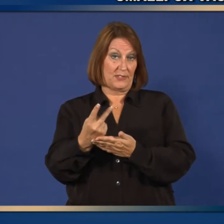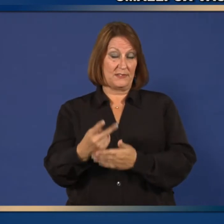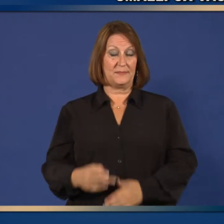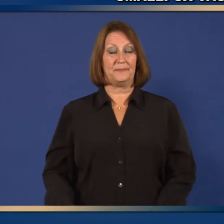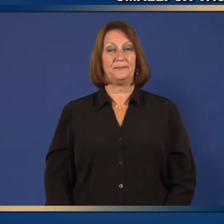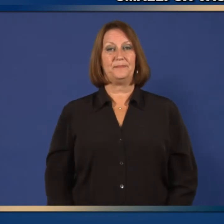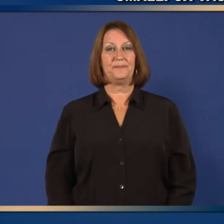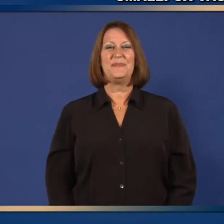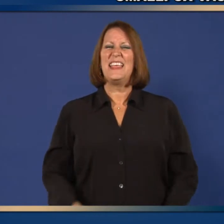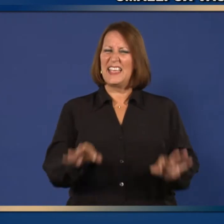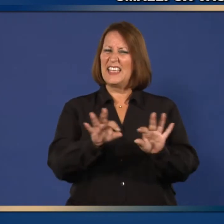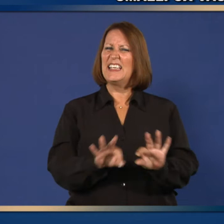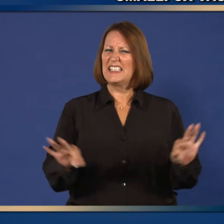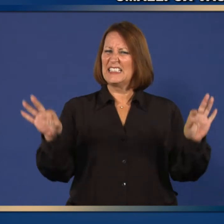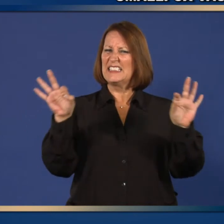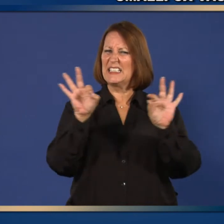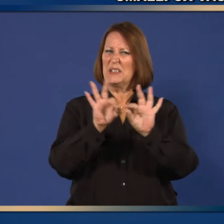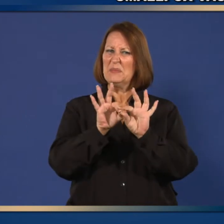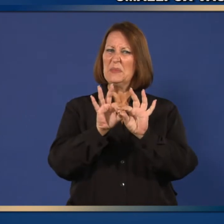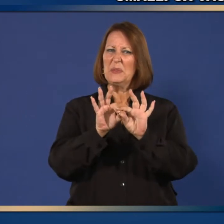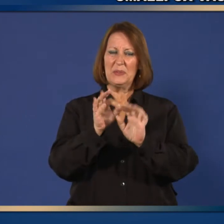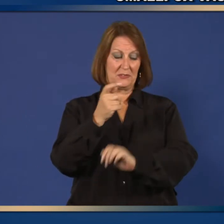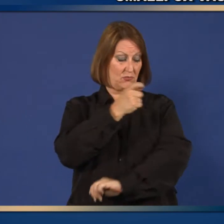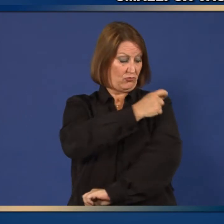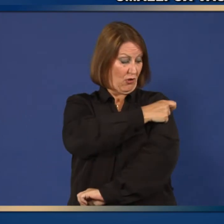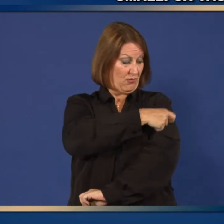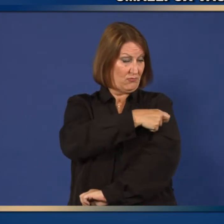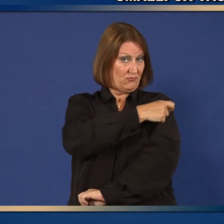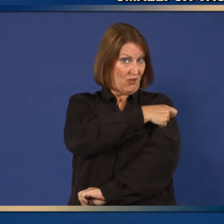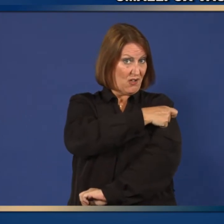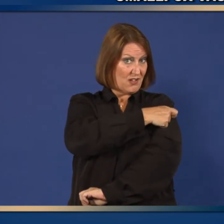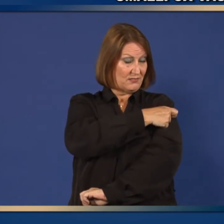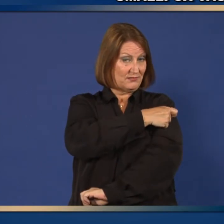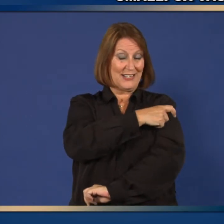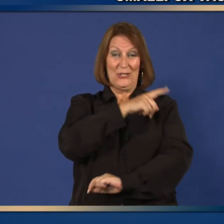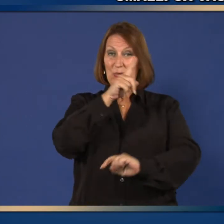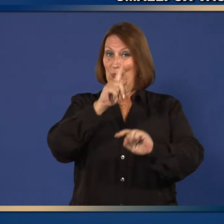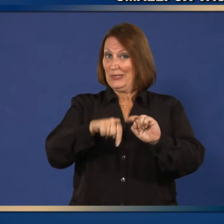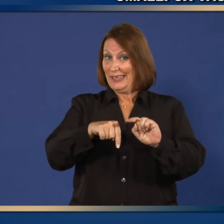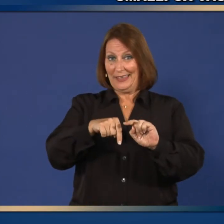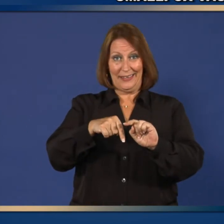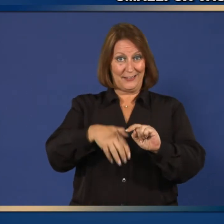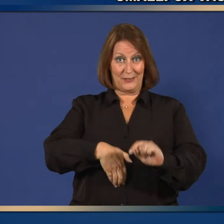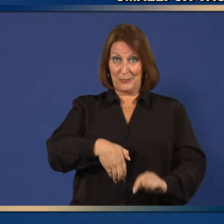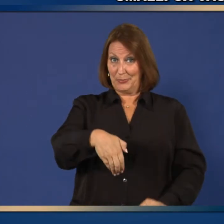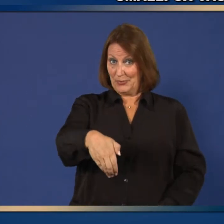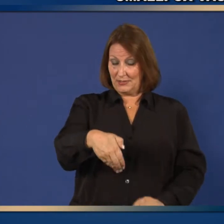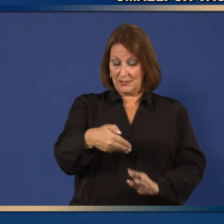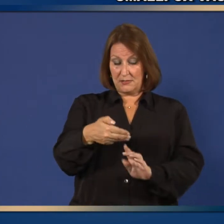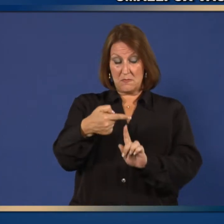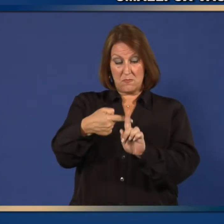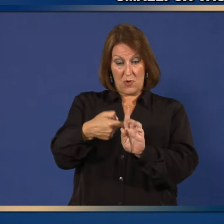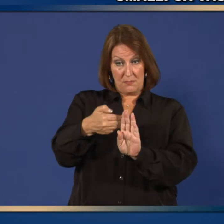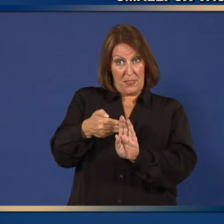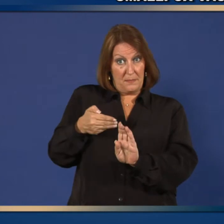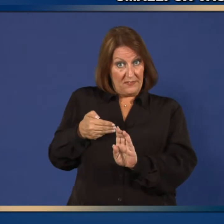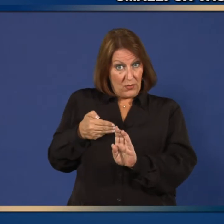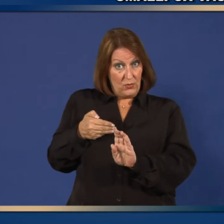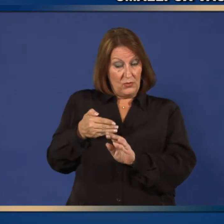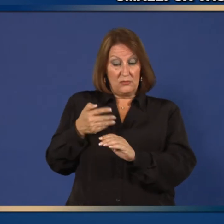Take steps to prevent pregnancy during the month before and the month after